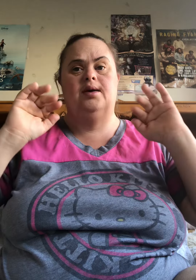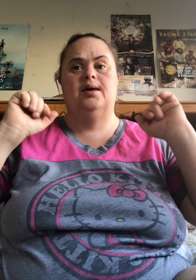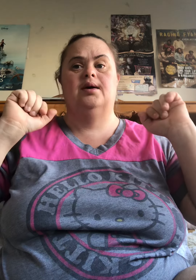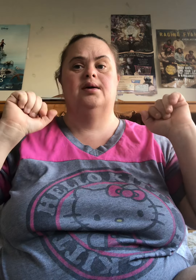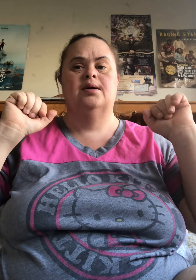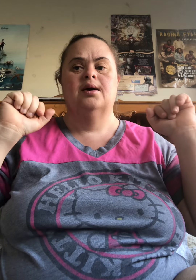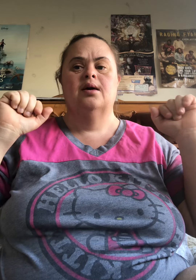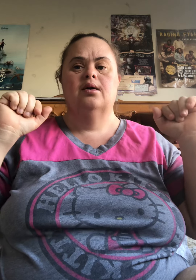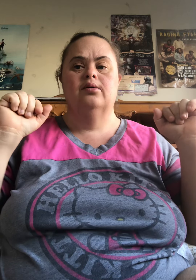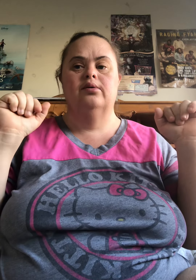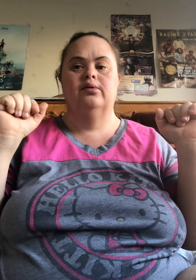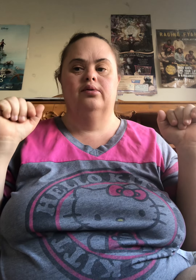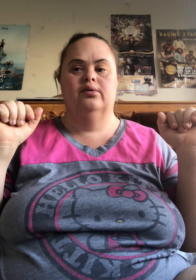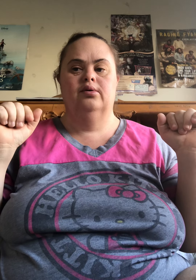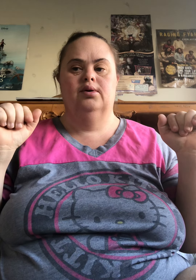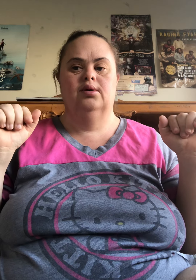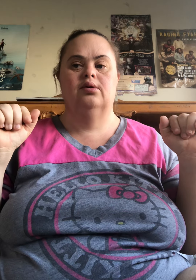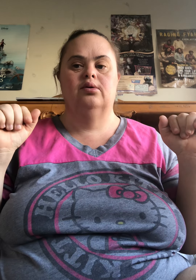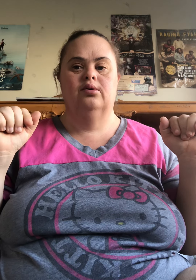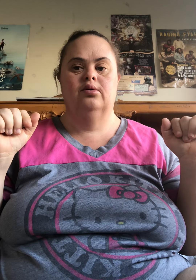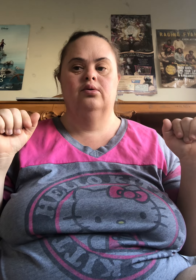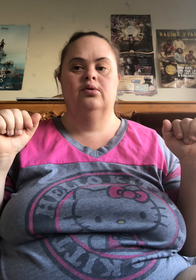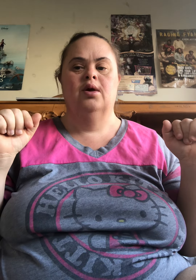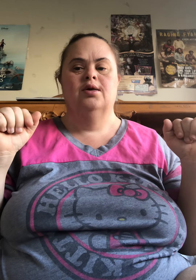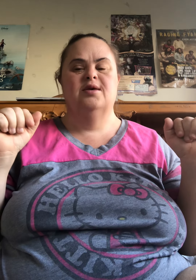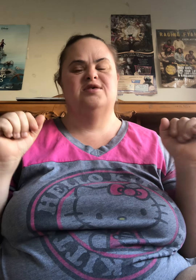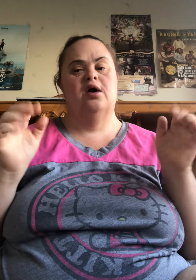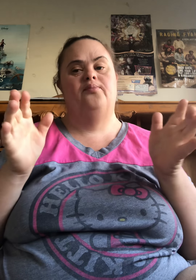disappear. Ooh, ooh, ooh,